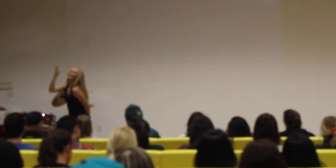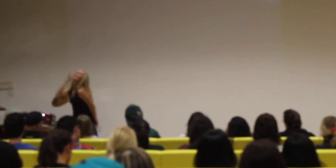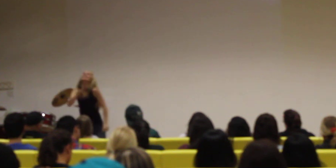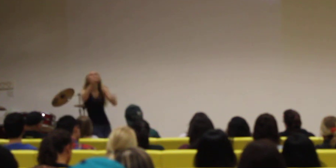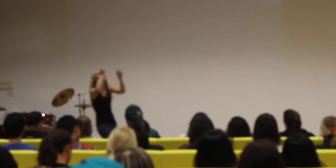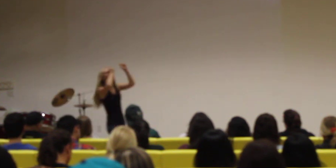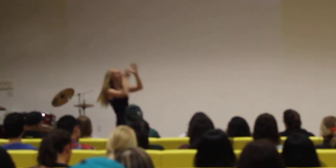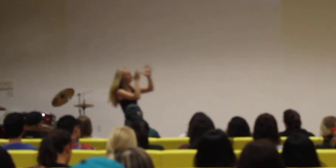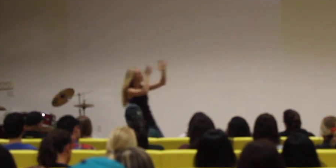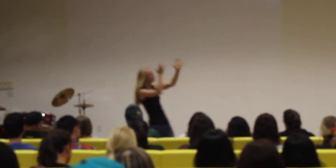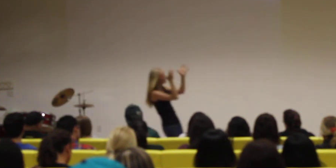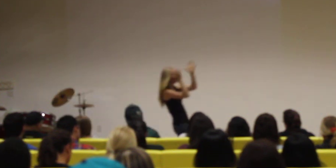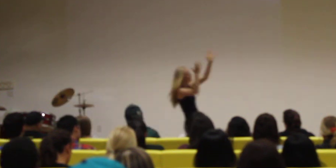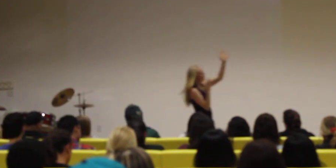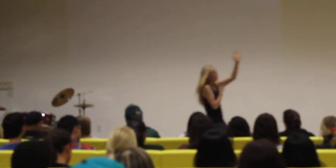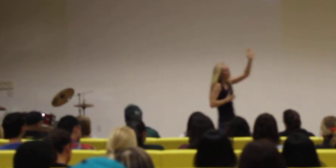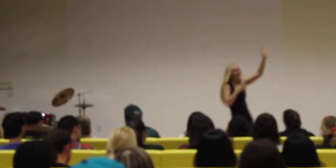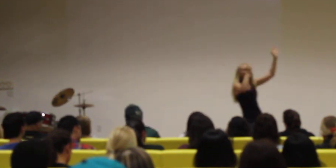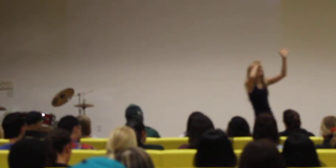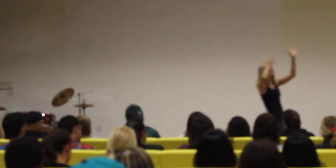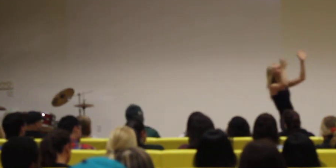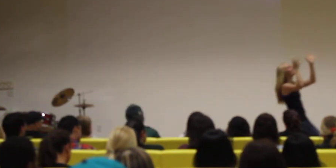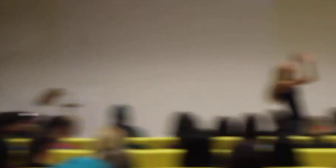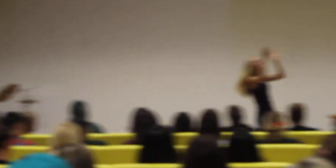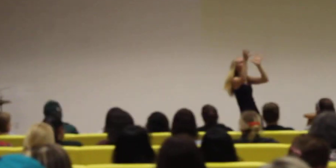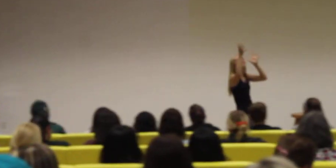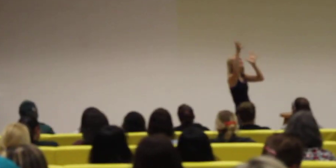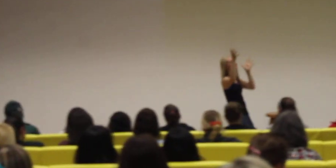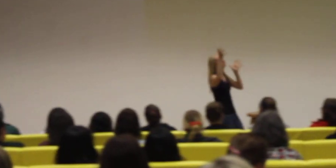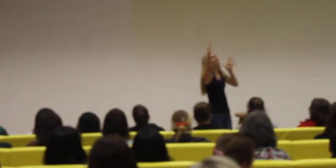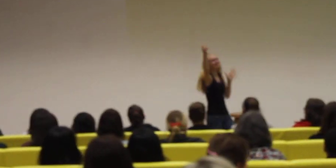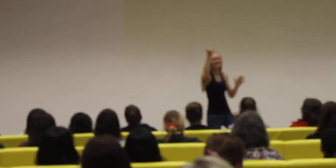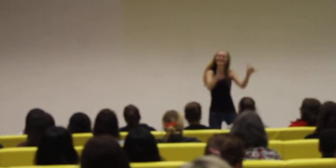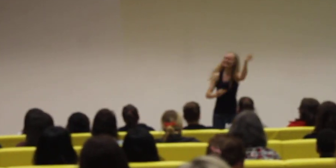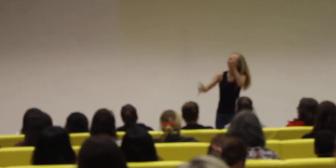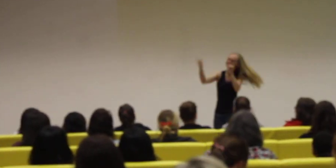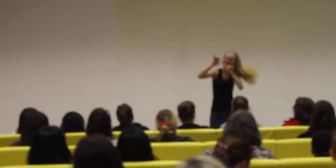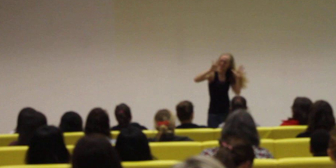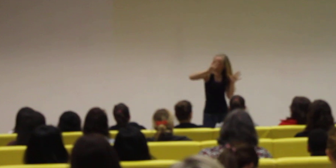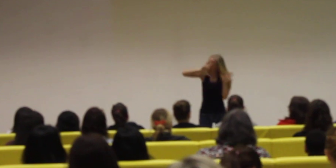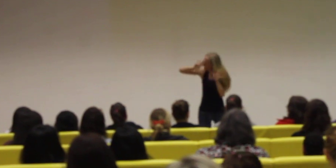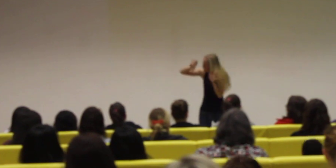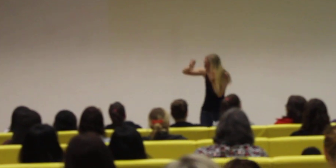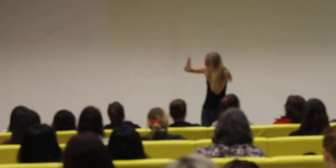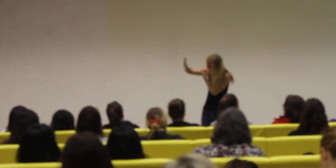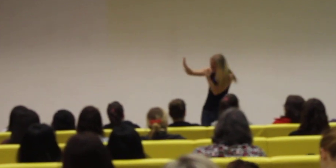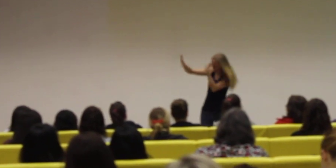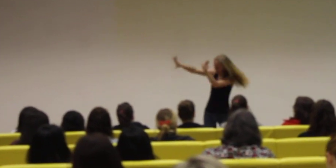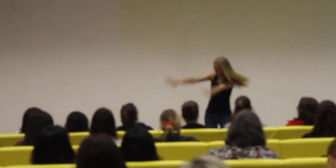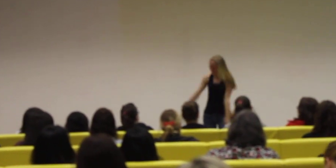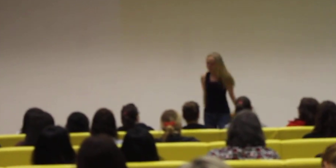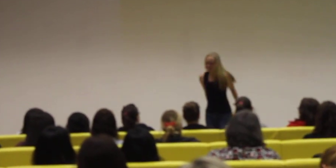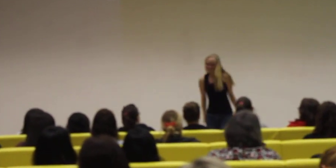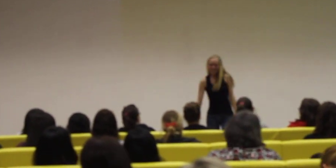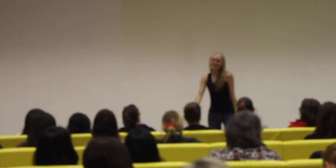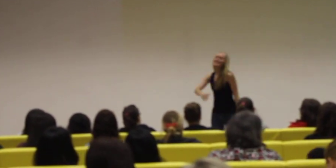Oh, Father, please, Father I'd to leave alone,